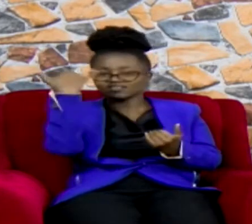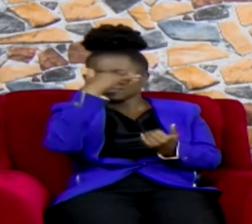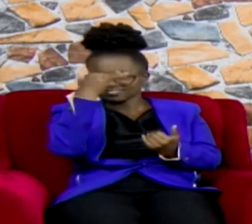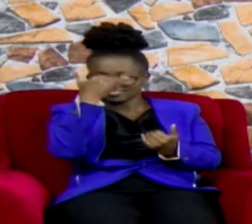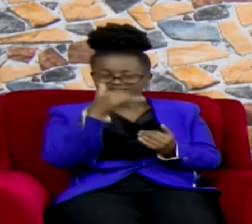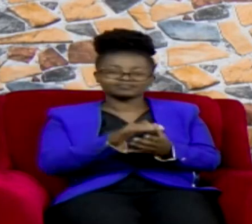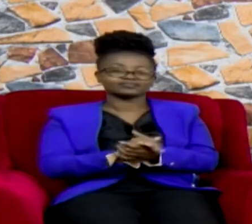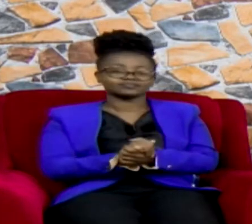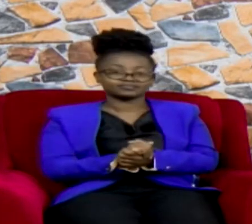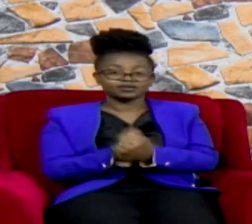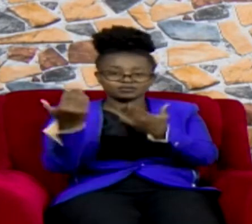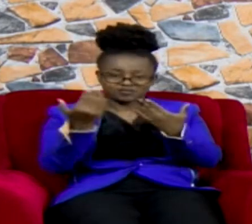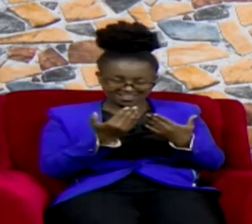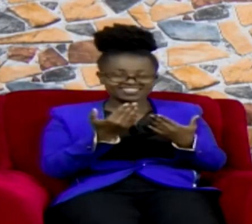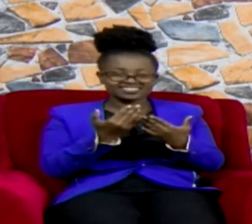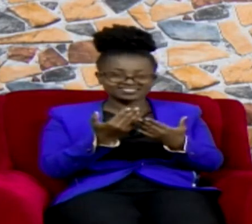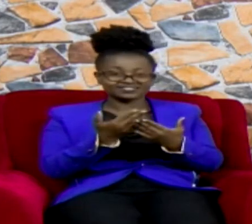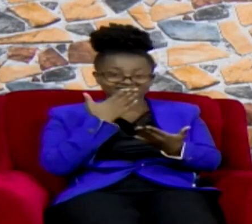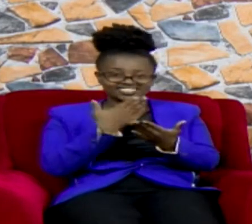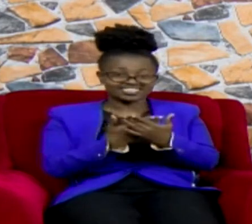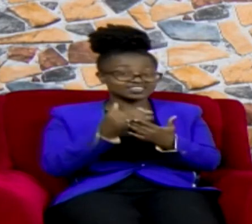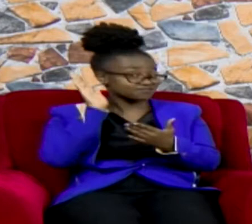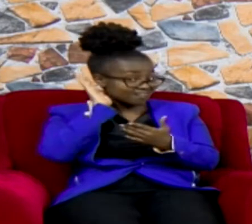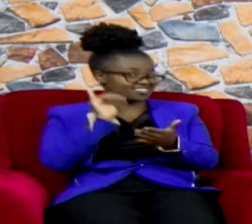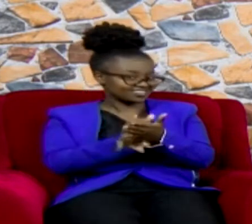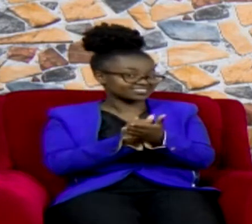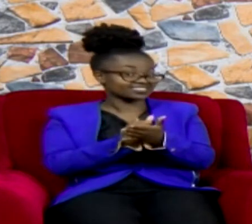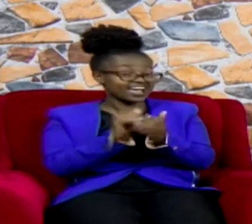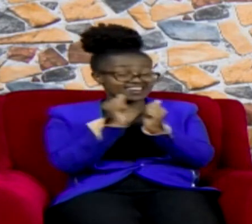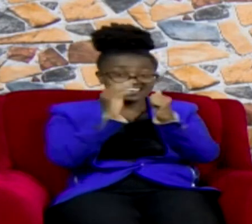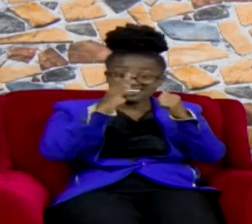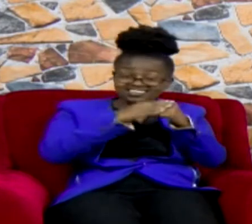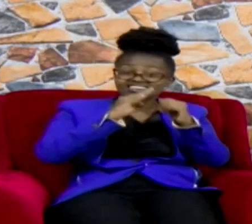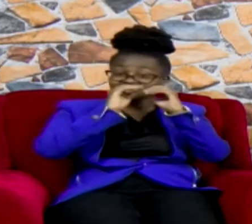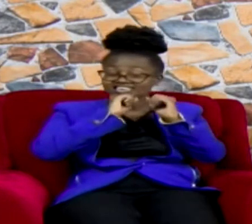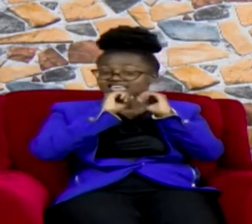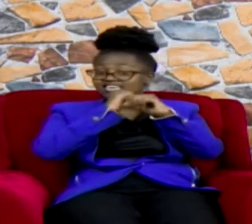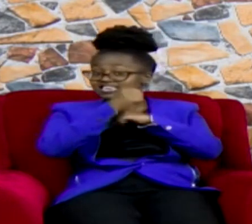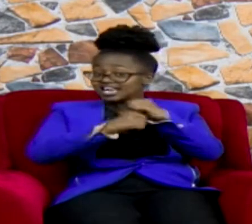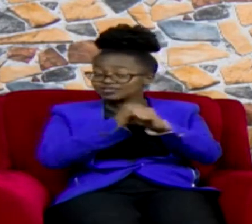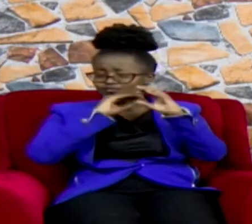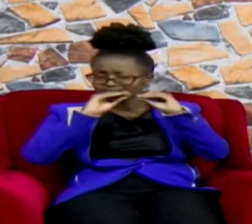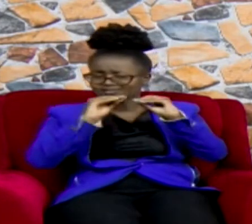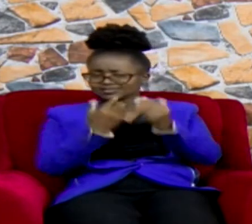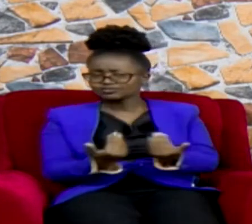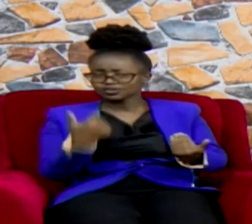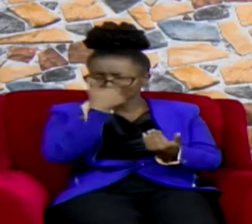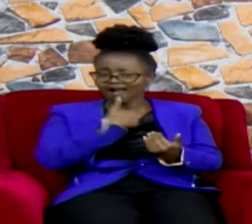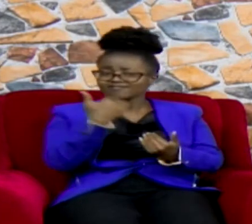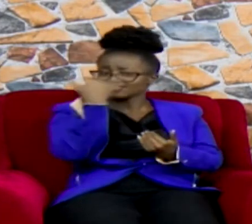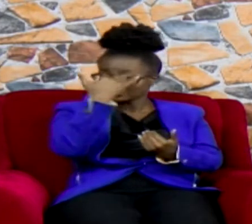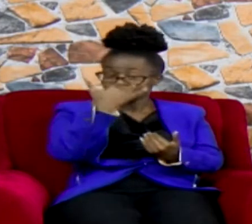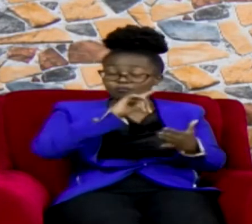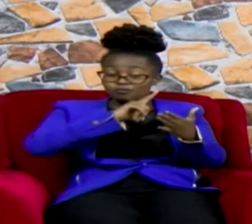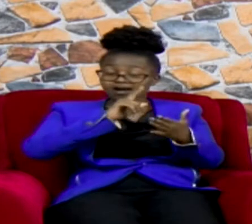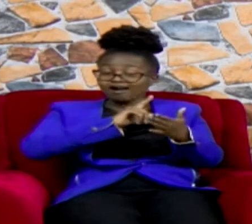disorder. So karibuni. Okay, thank you. So you had 19 years of teaching children on the autism spectrum disorder. So